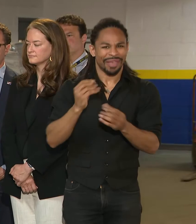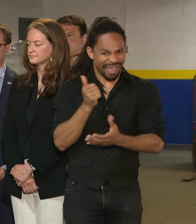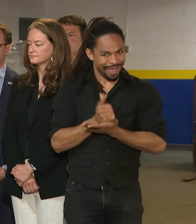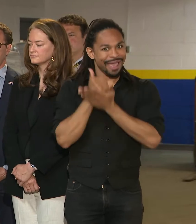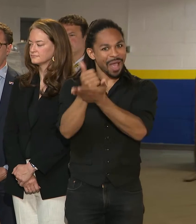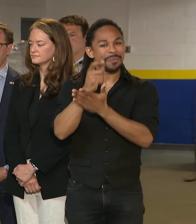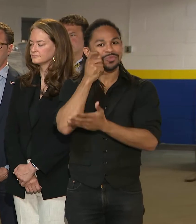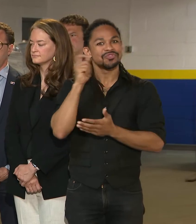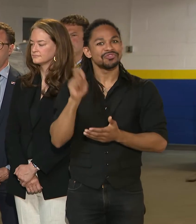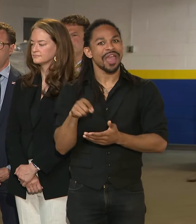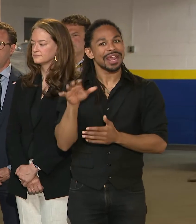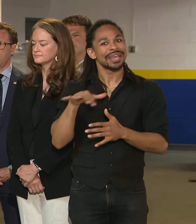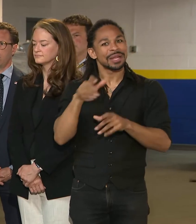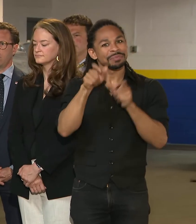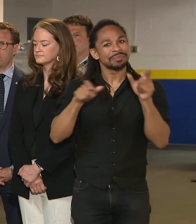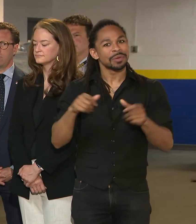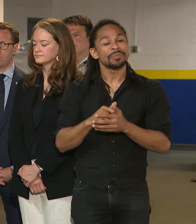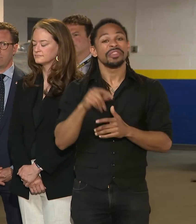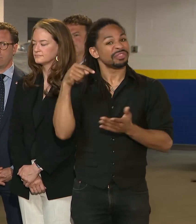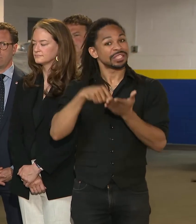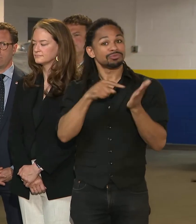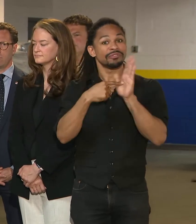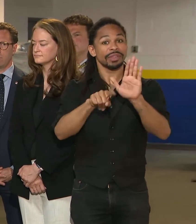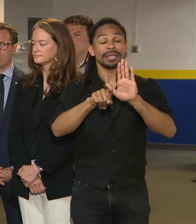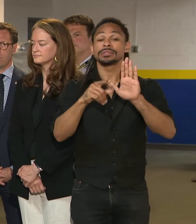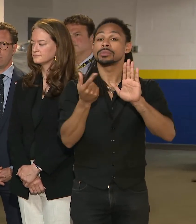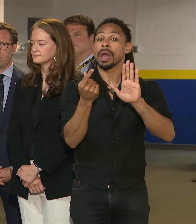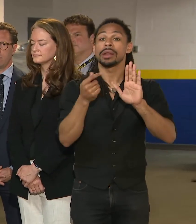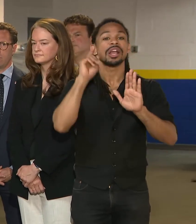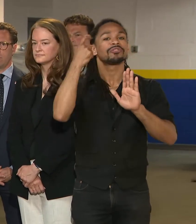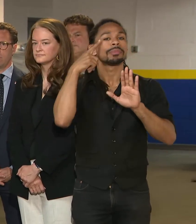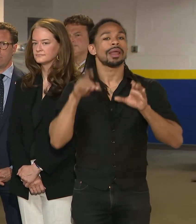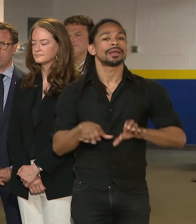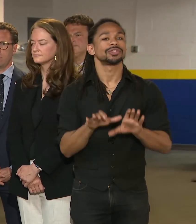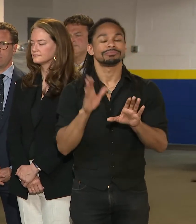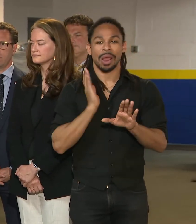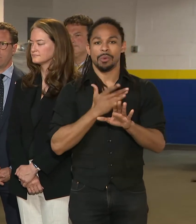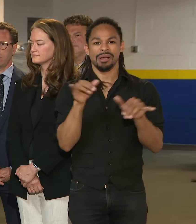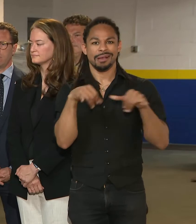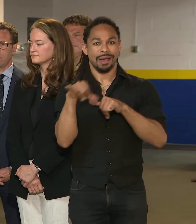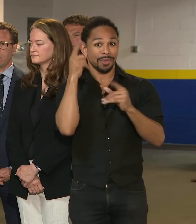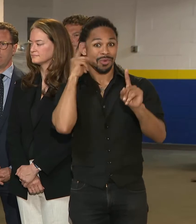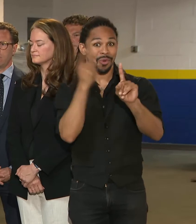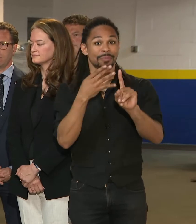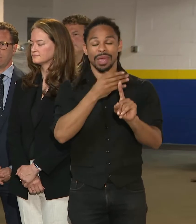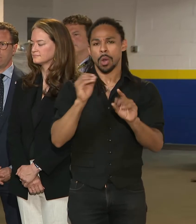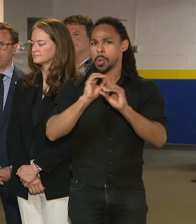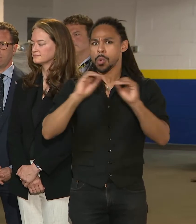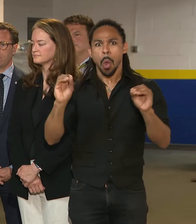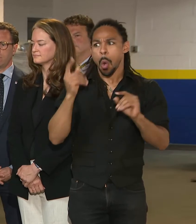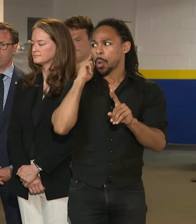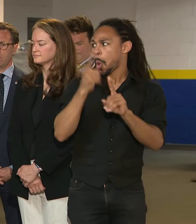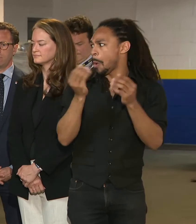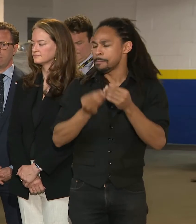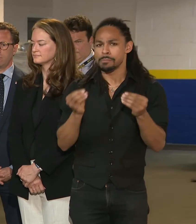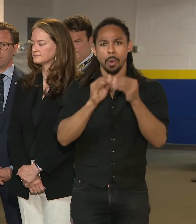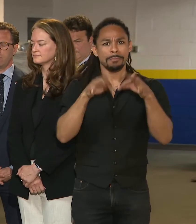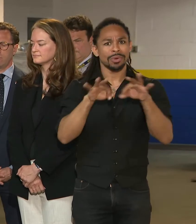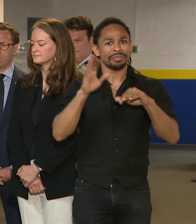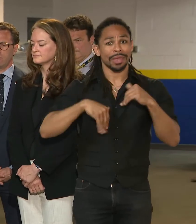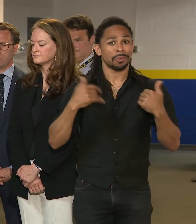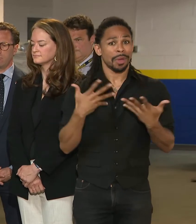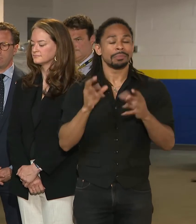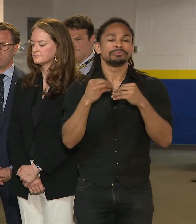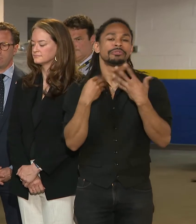in action and working towards a common goal. And there is no greater goal or no goal that's more important than